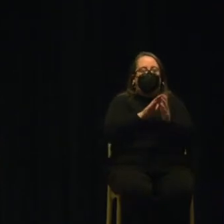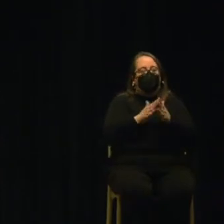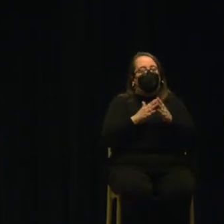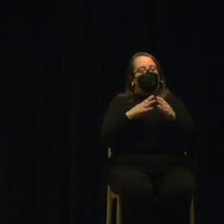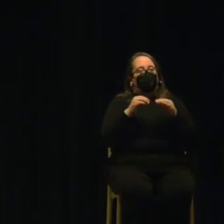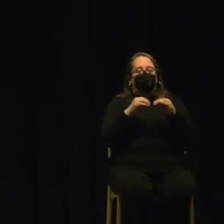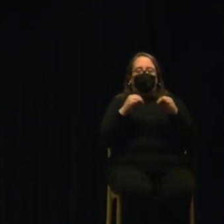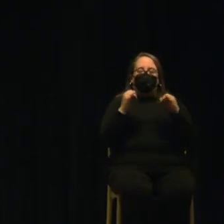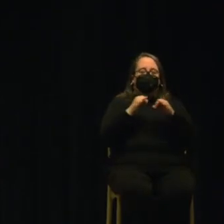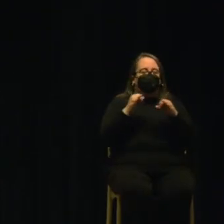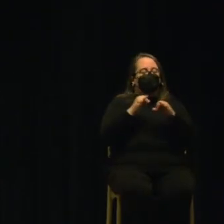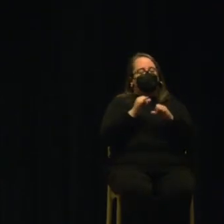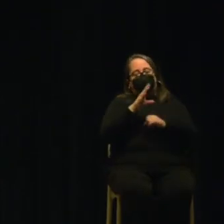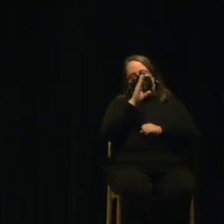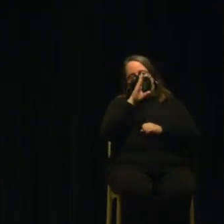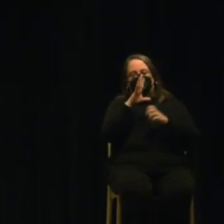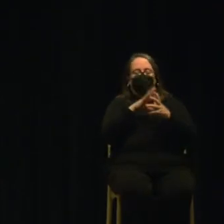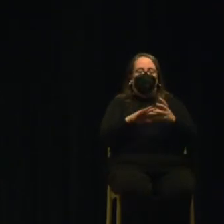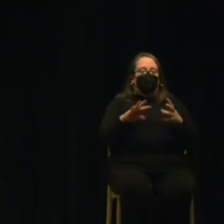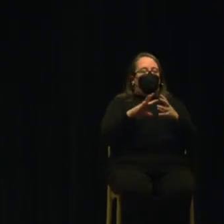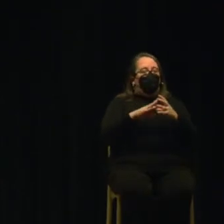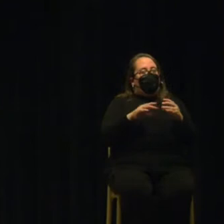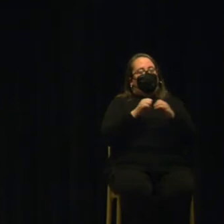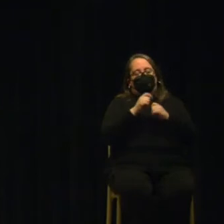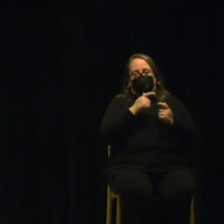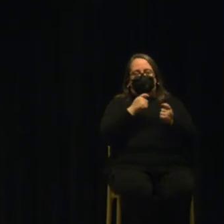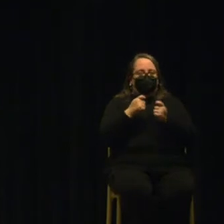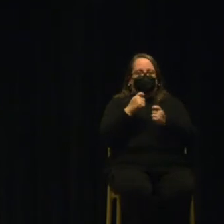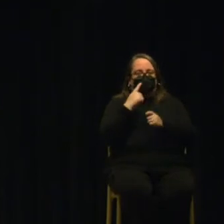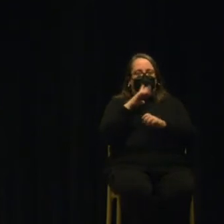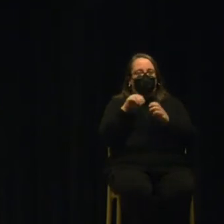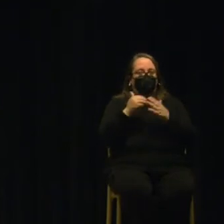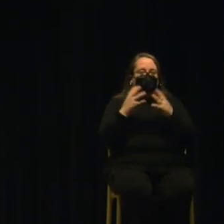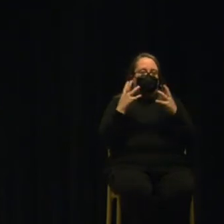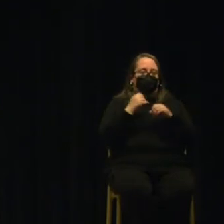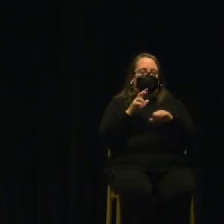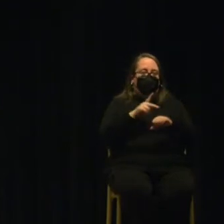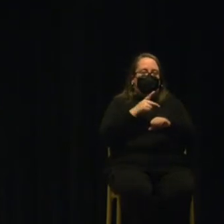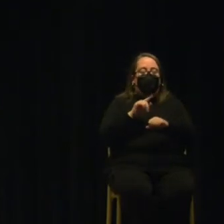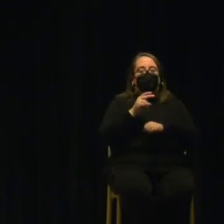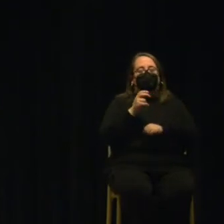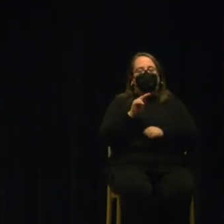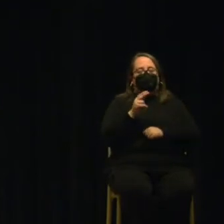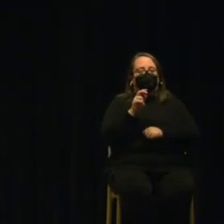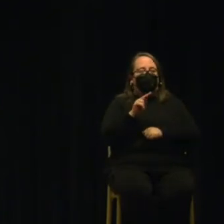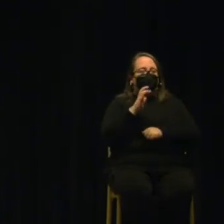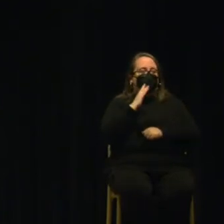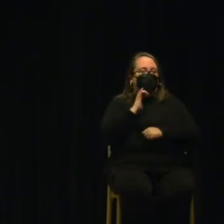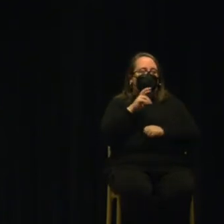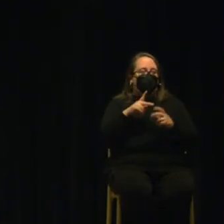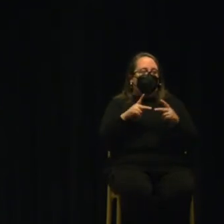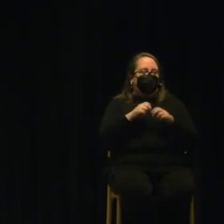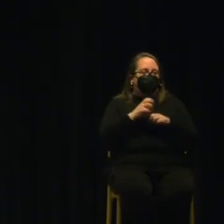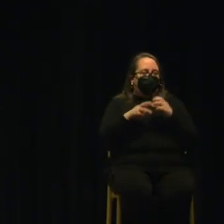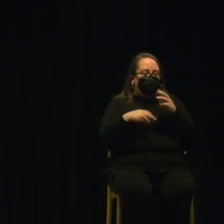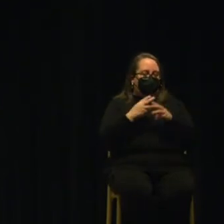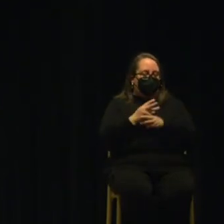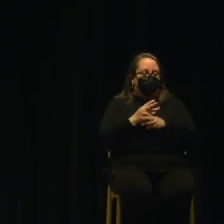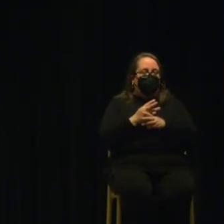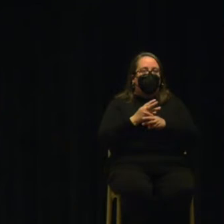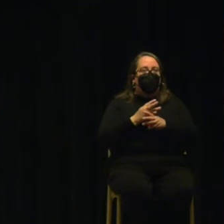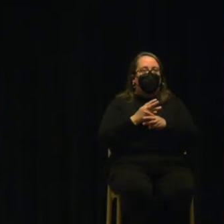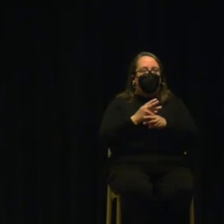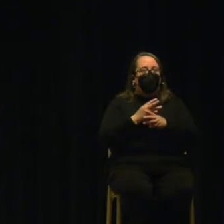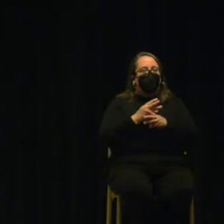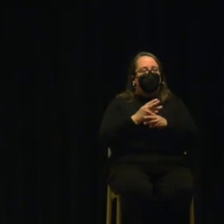gimmicks, straightforward narrative with a timeless appeal, beautifully lyrical. Jack Johnson knew his place in the world and liked the